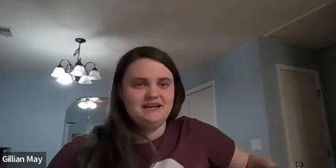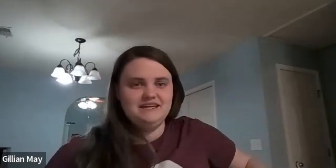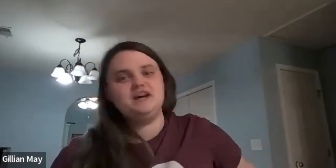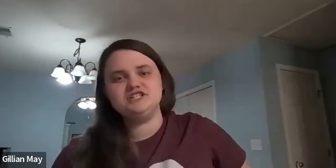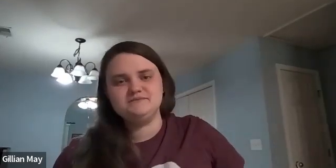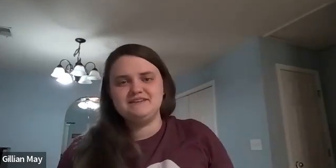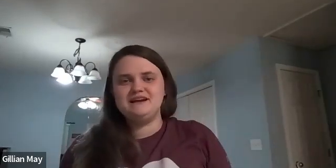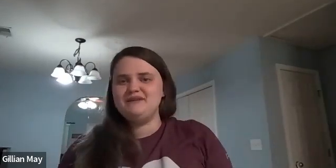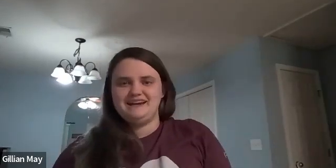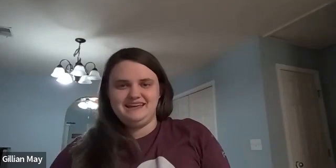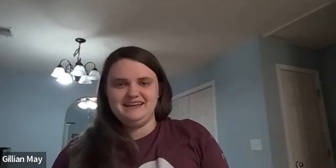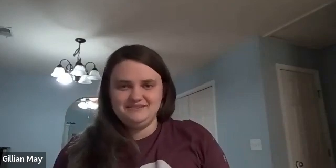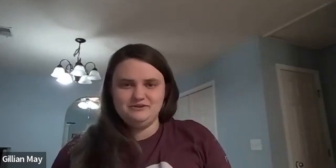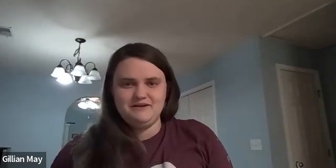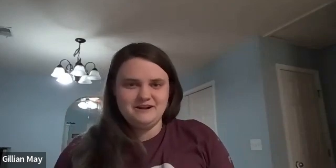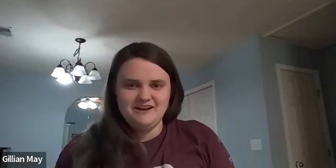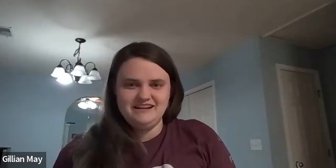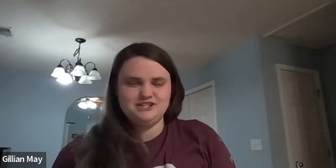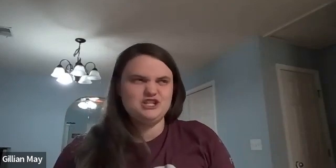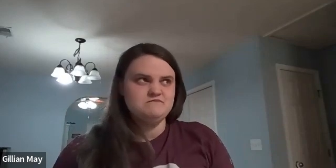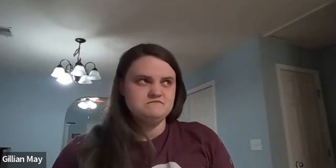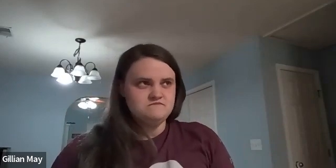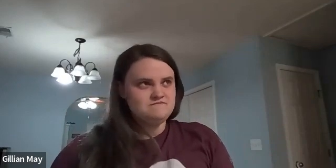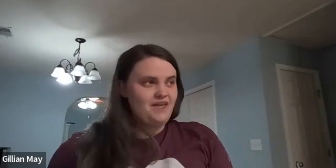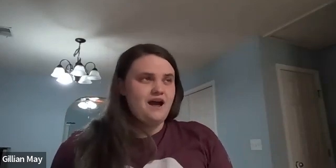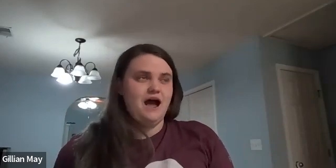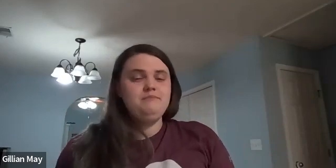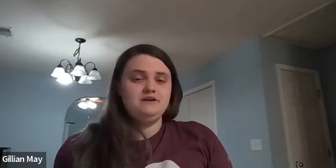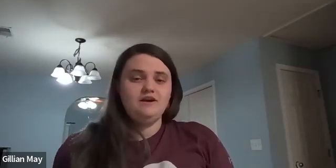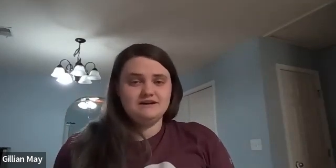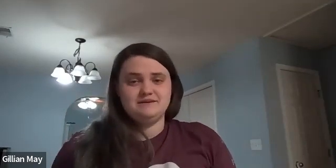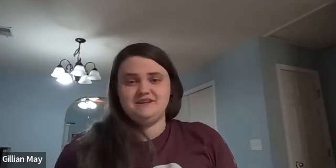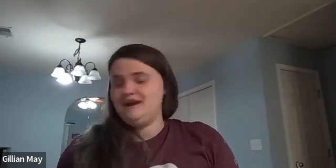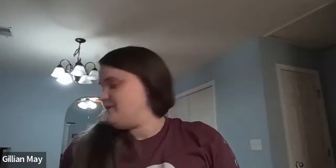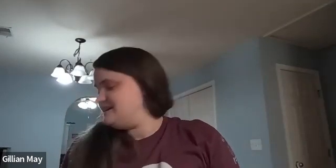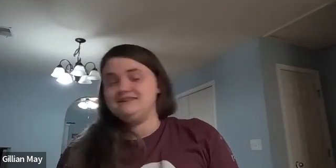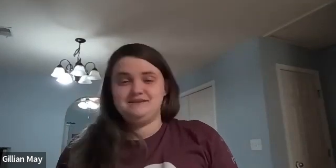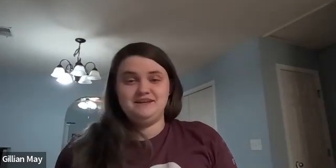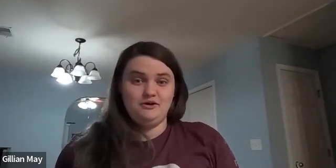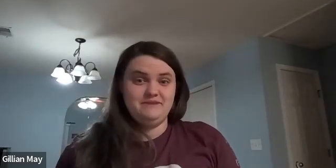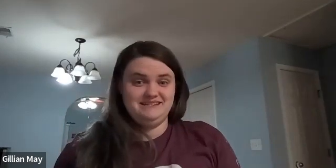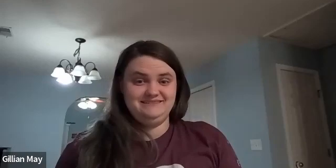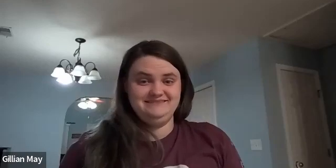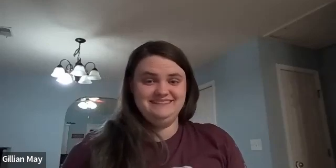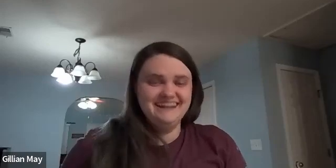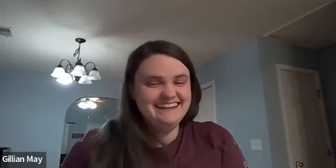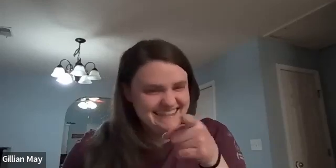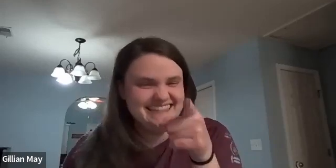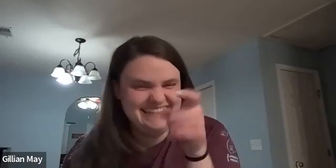he nudges me, and then I'm like, I can't give you love right now. And he's just like, I'm gonna cause something. I'm gonna make something go messy.